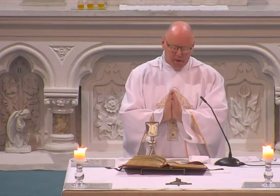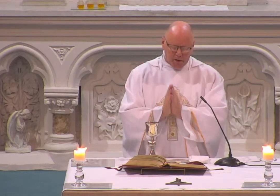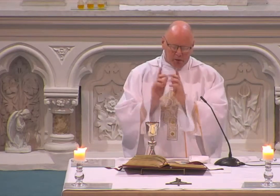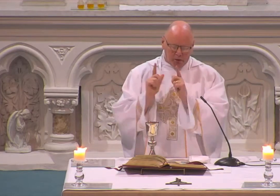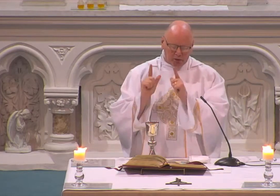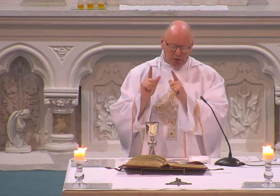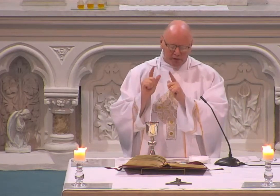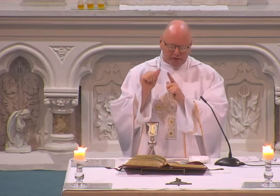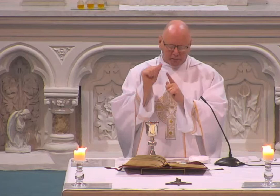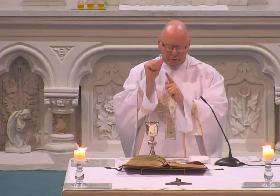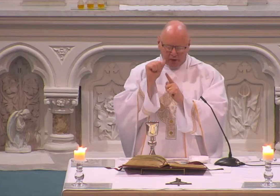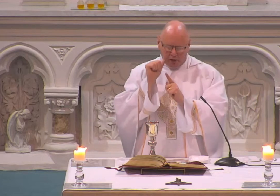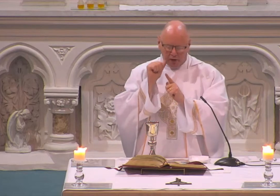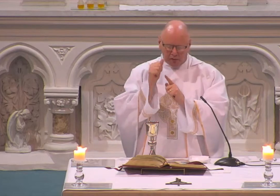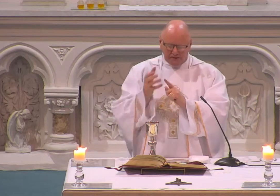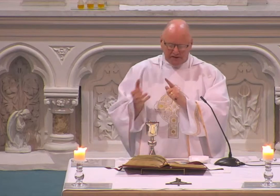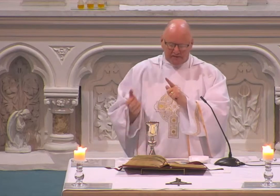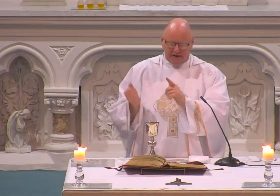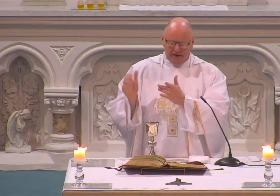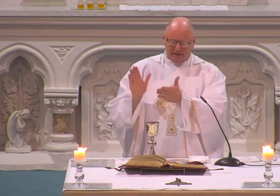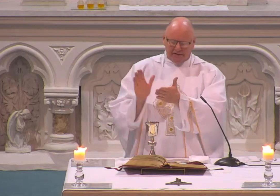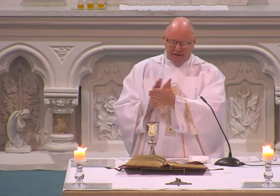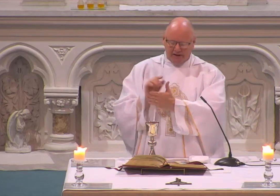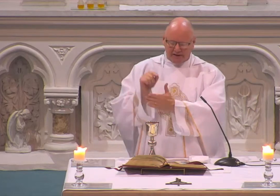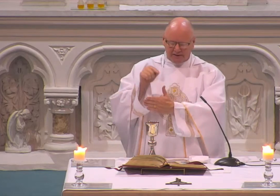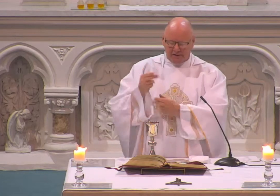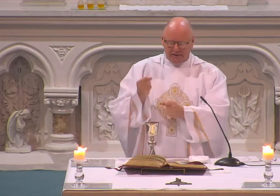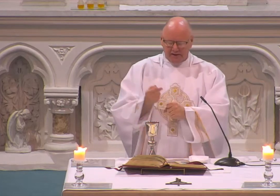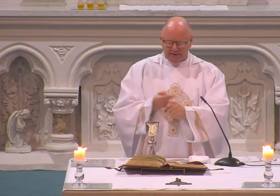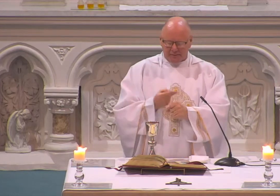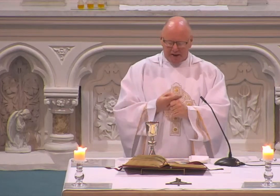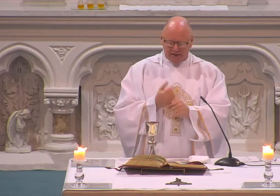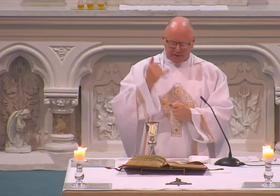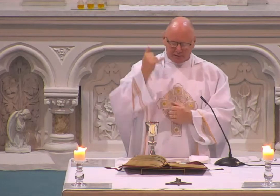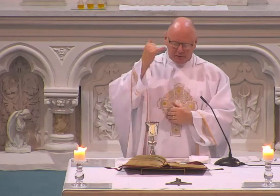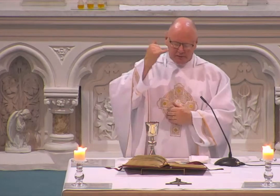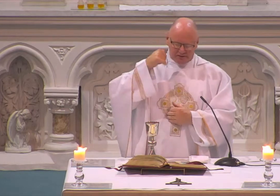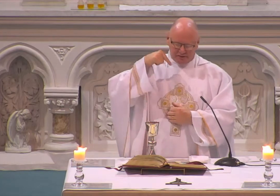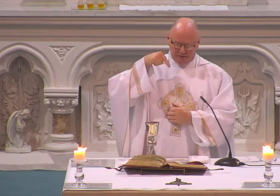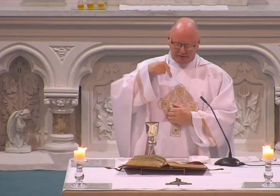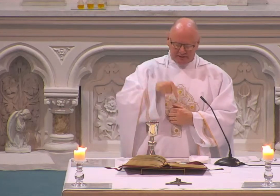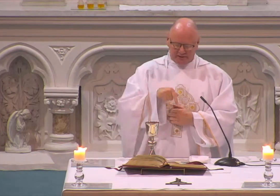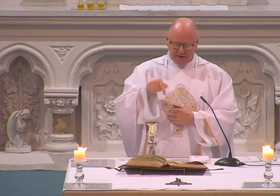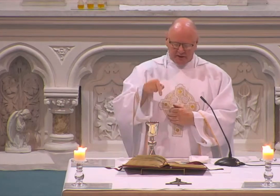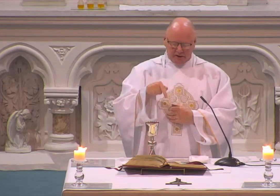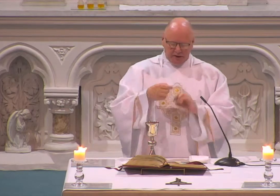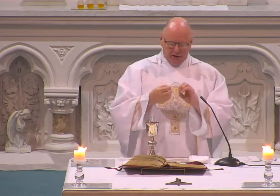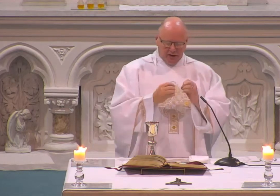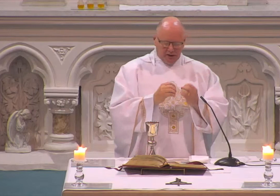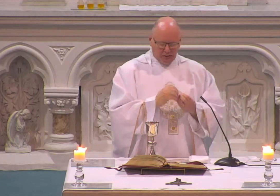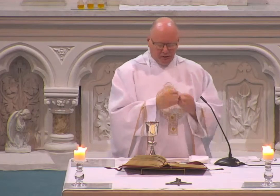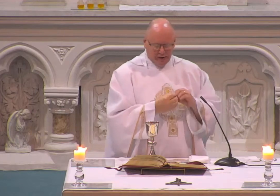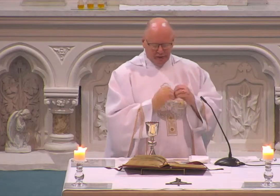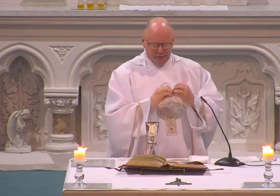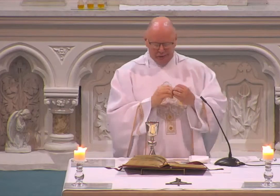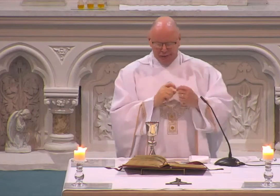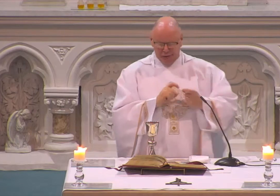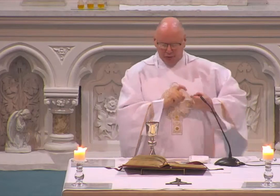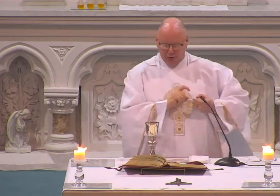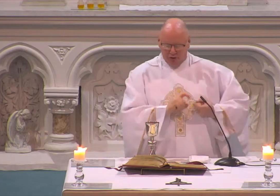O Lord, that we may always find delight in these paschal mysteries, so that the renewal